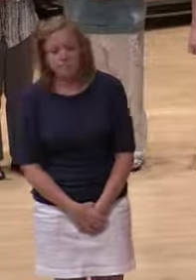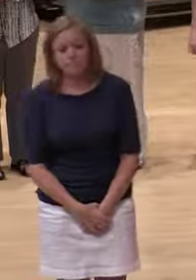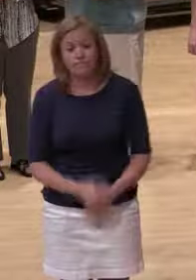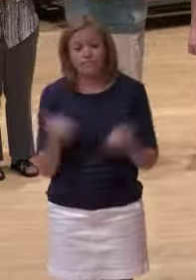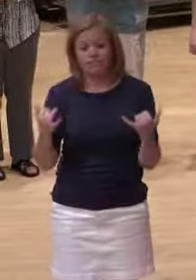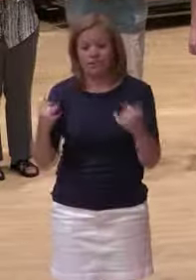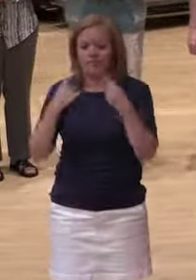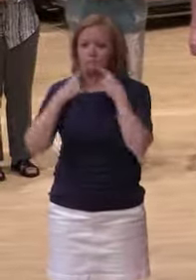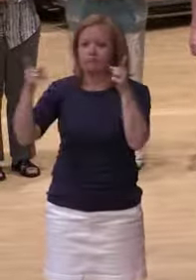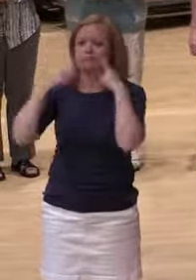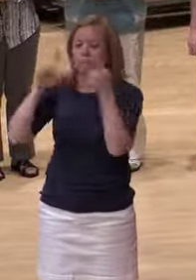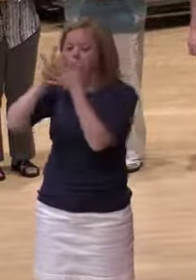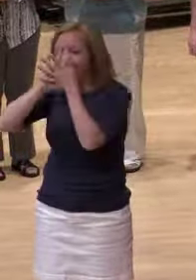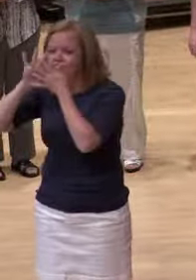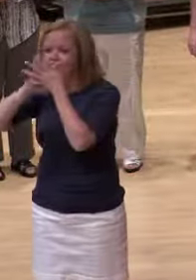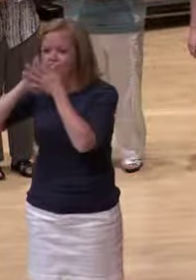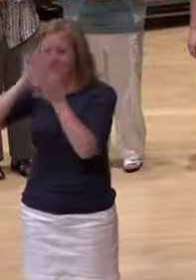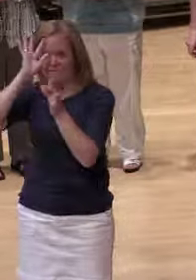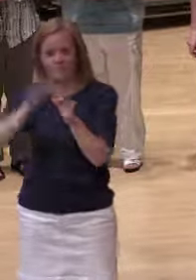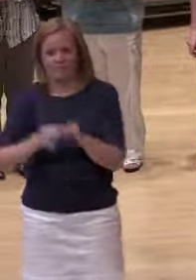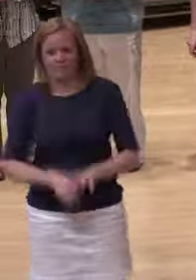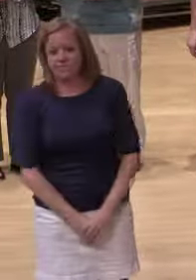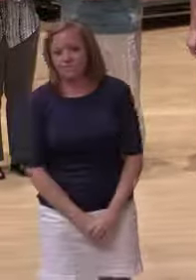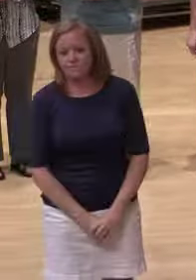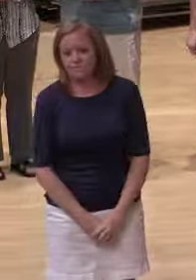Now we proclaim the mystery of our faith.